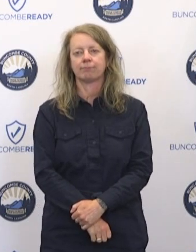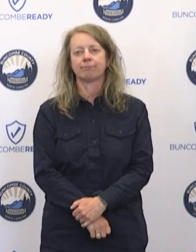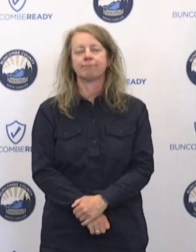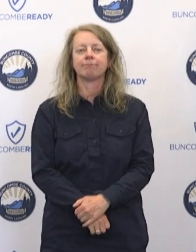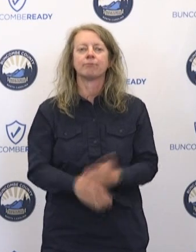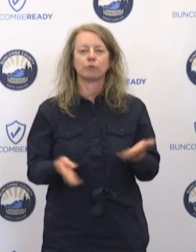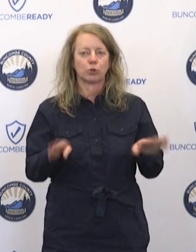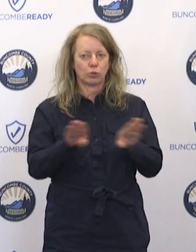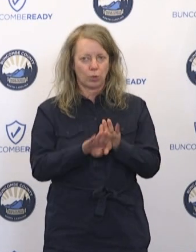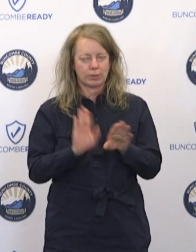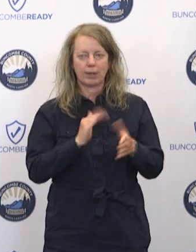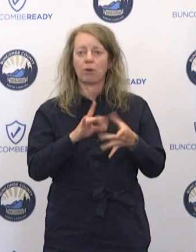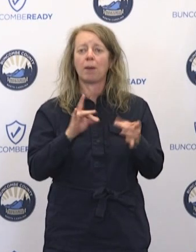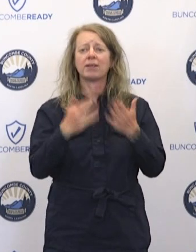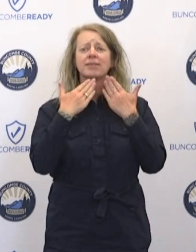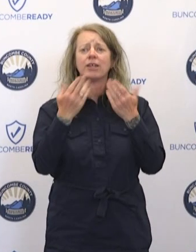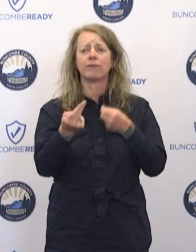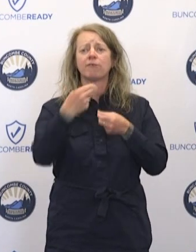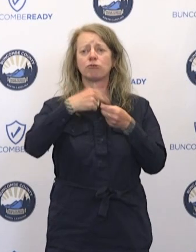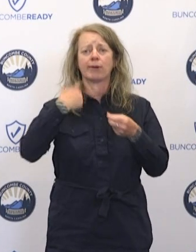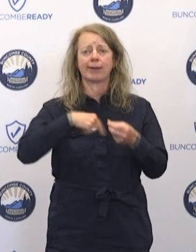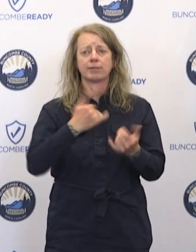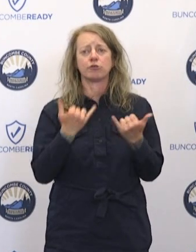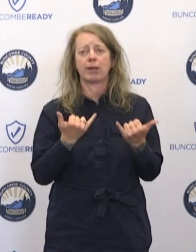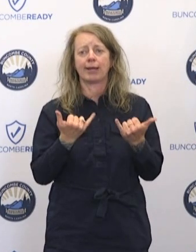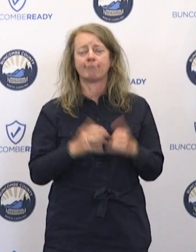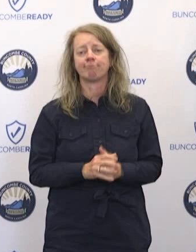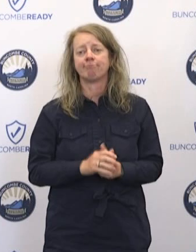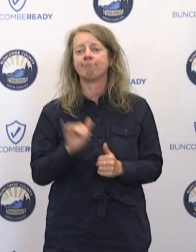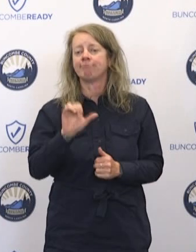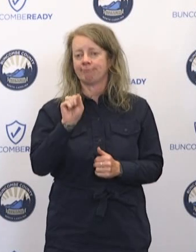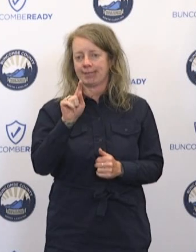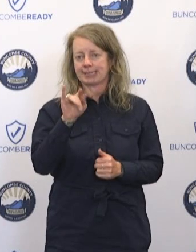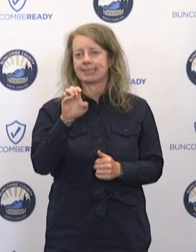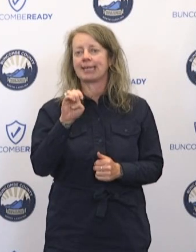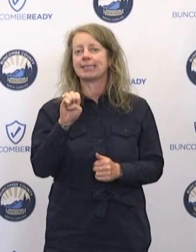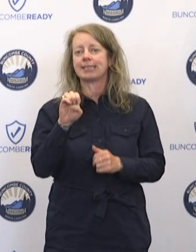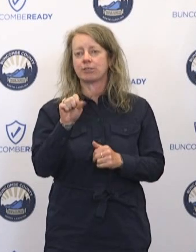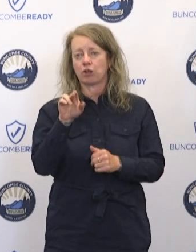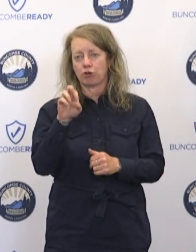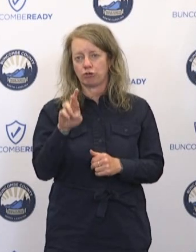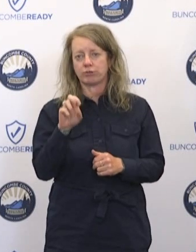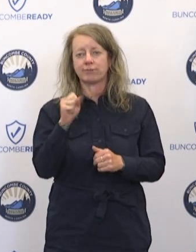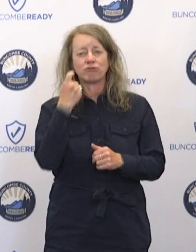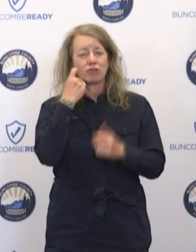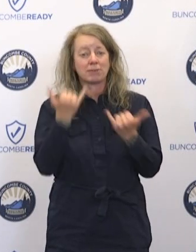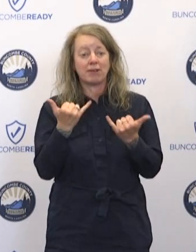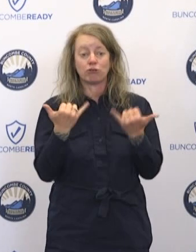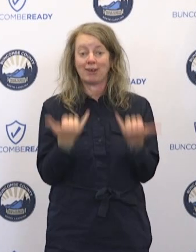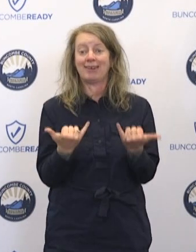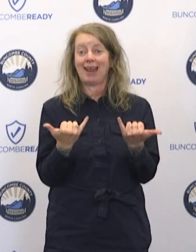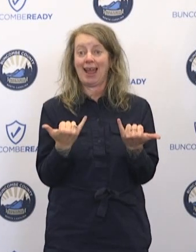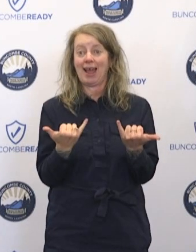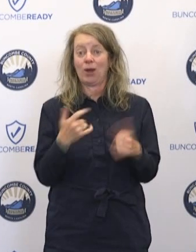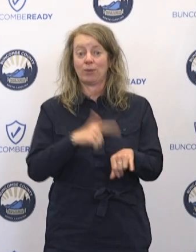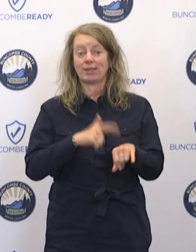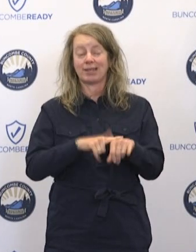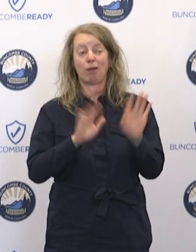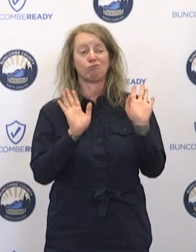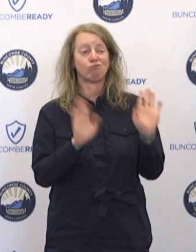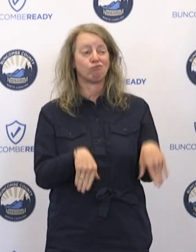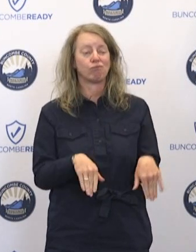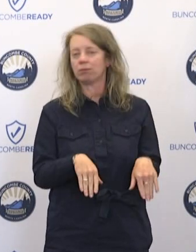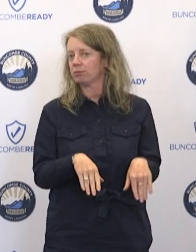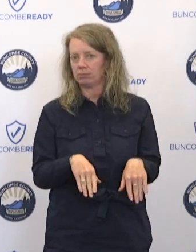In closing, thank you for tuning in today. And as Stacey Saunders said, now is not the time to be complacent. We should all continue to